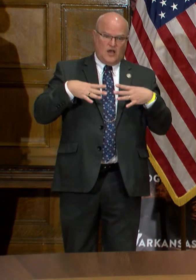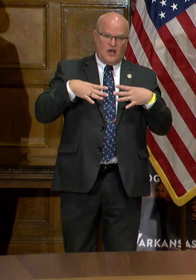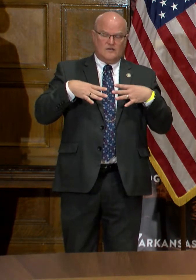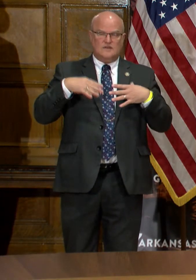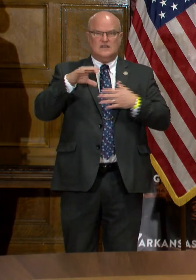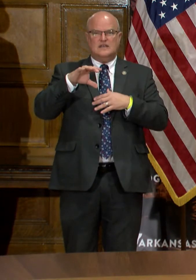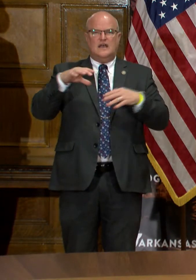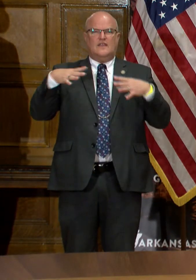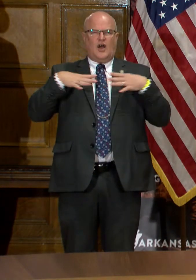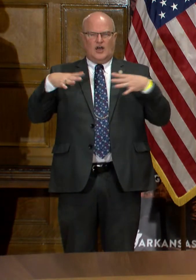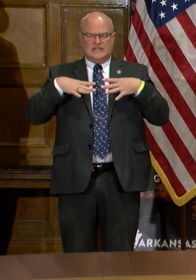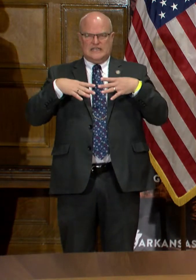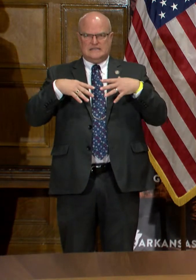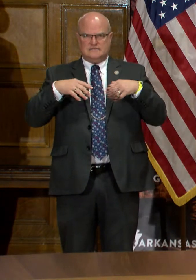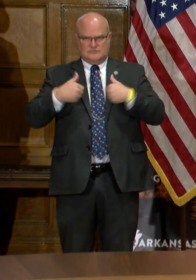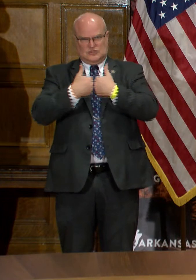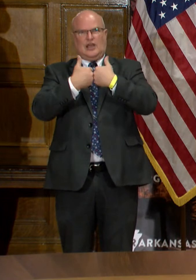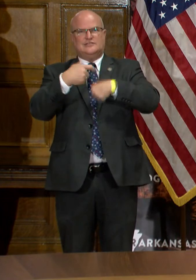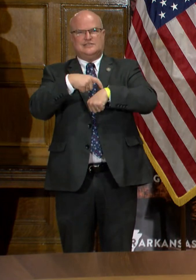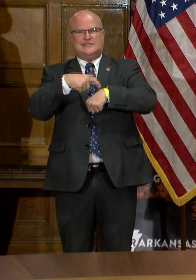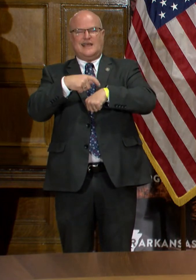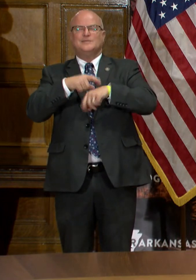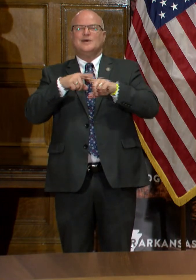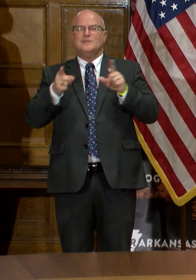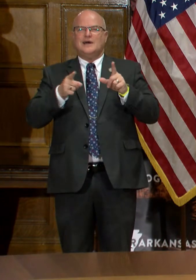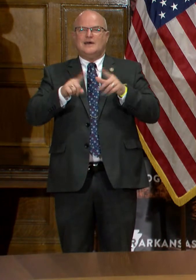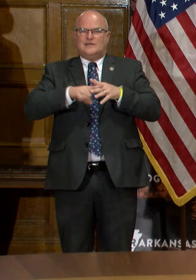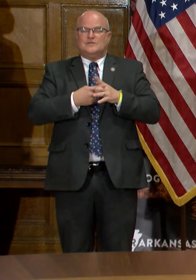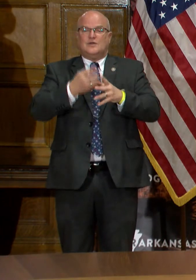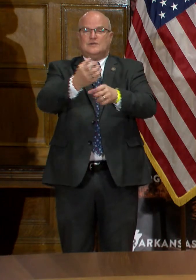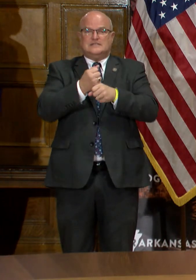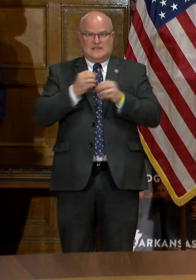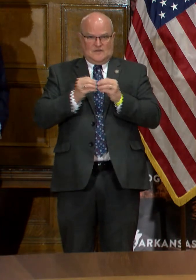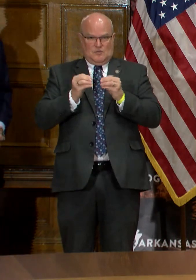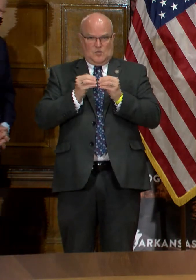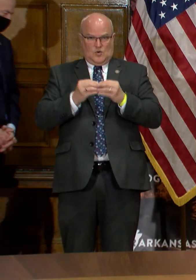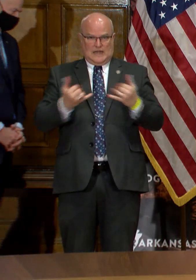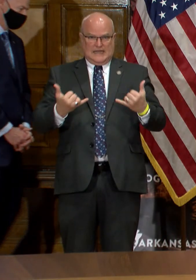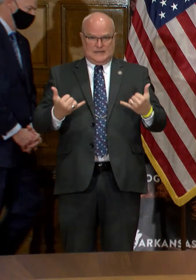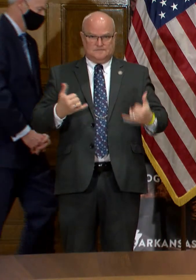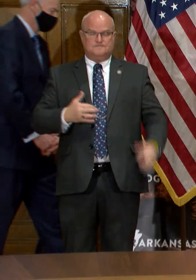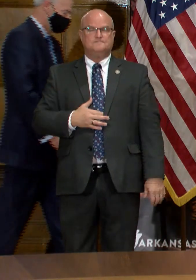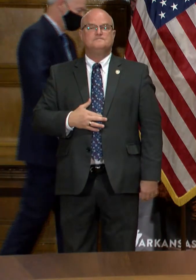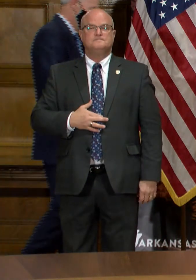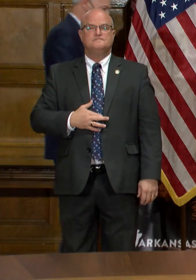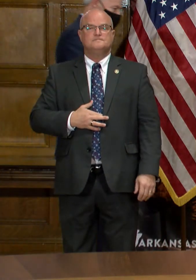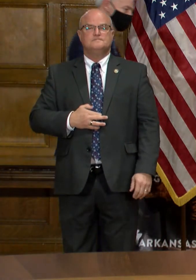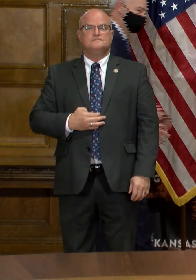course, make things challenging, but they are starting to receive more doses.